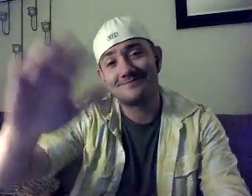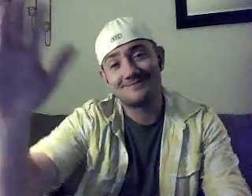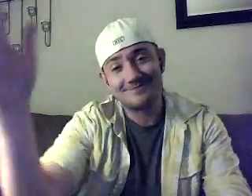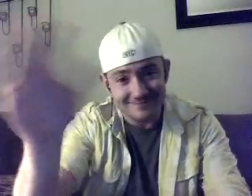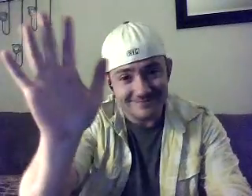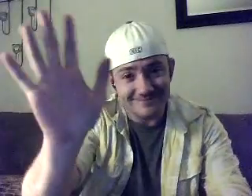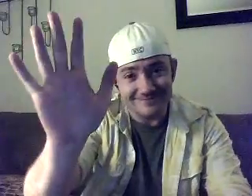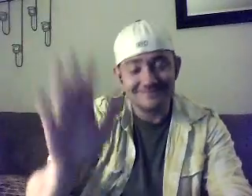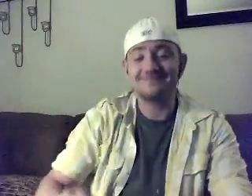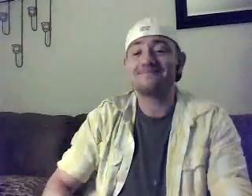Thank you.